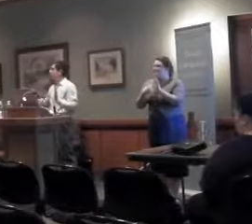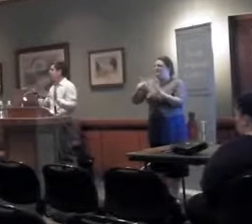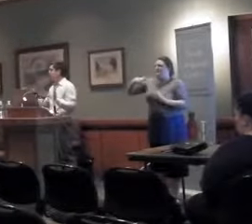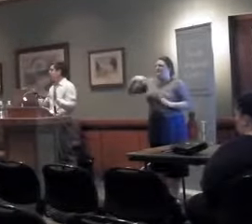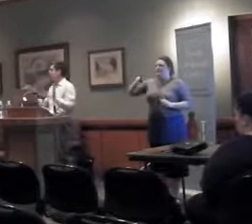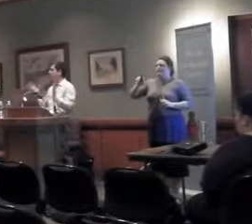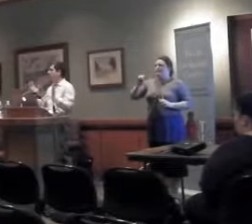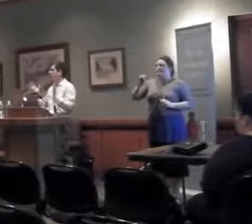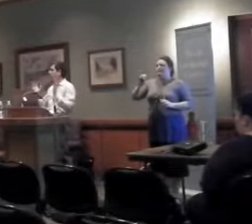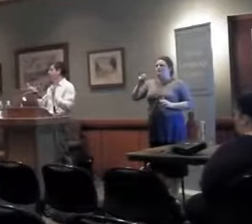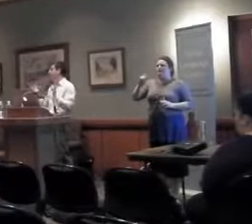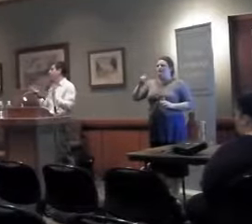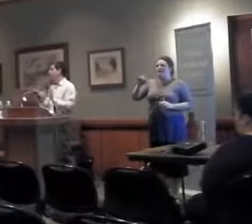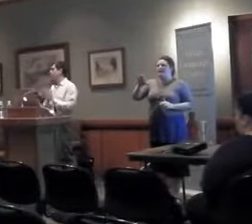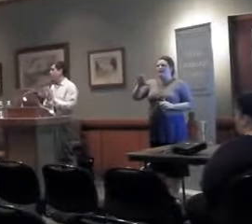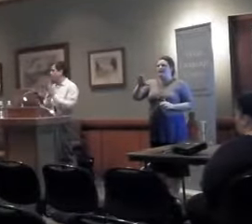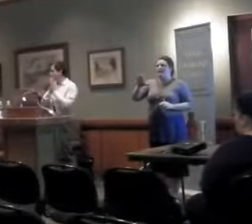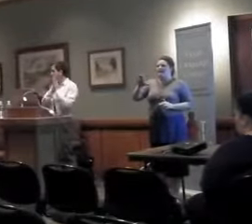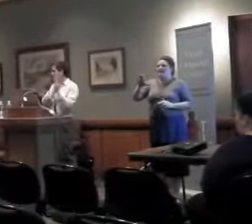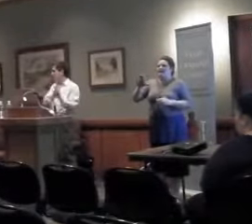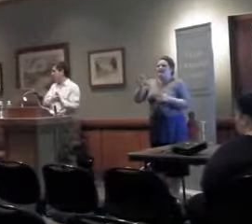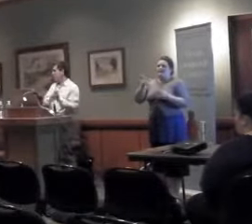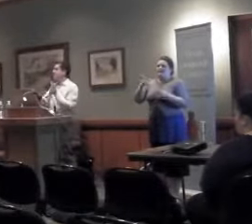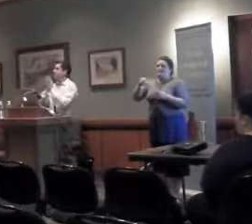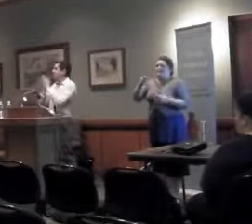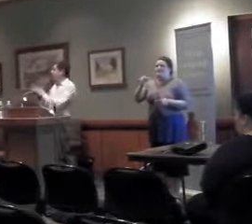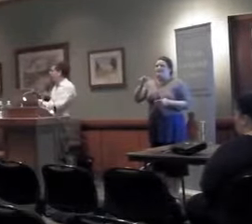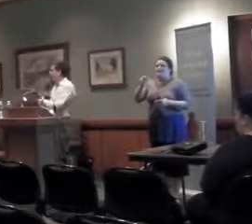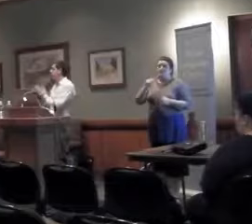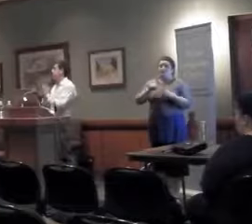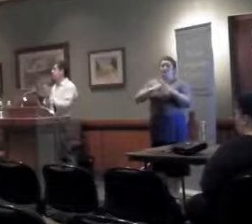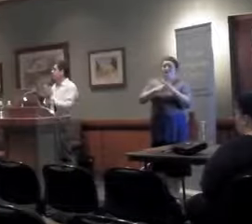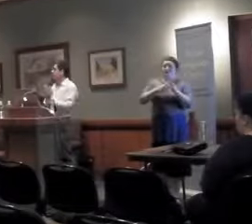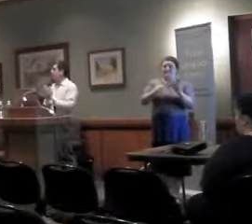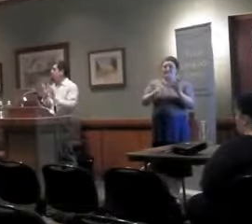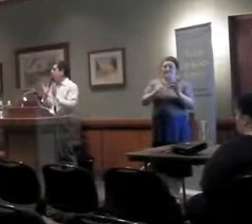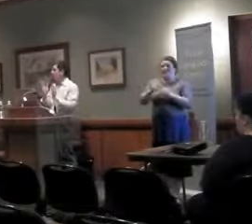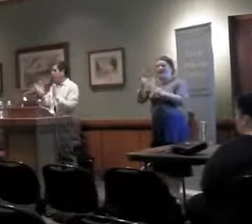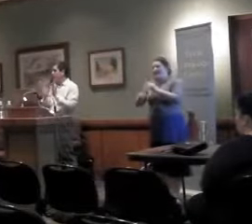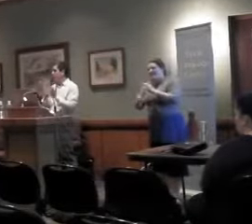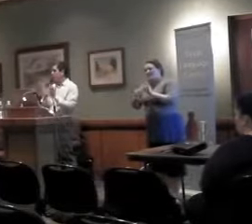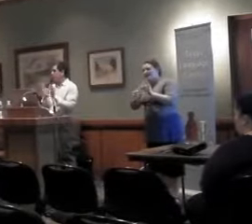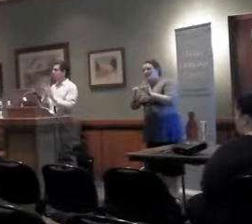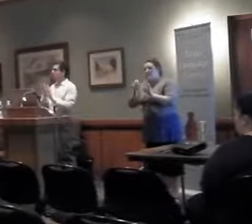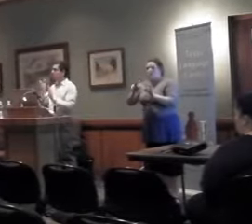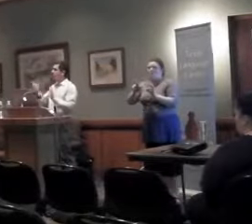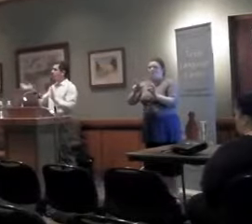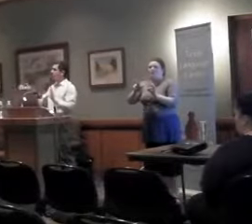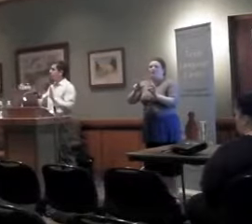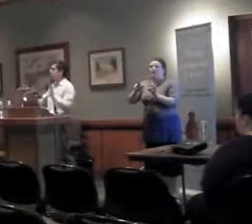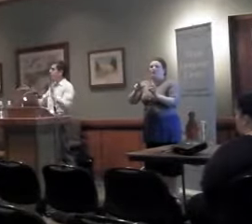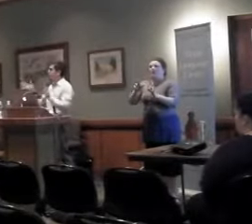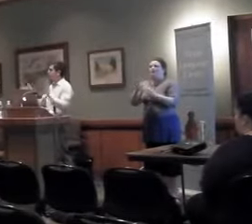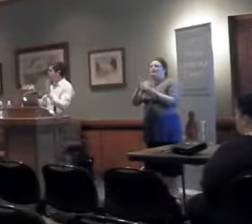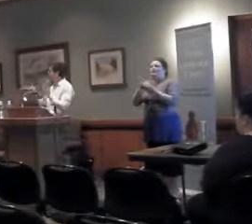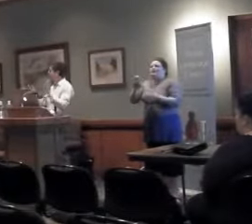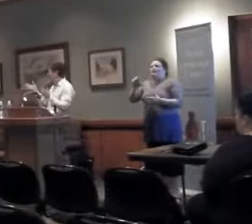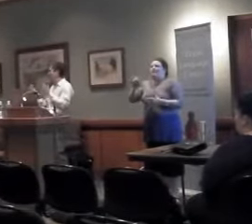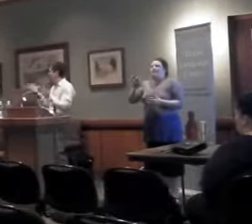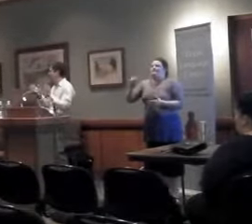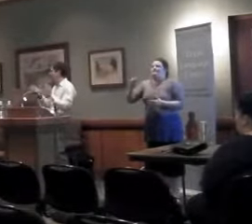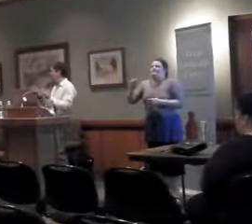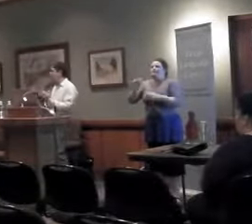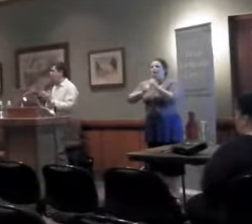prosodic, phenomena, right? The start of a sentence or the end of a sentence, or certain kind of cleft constructions, and